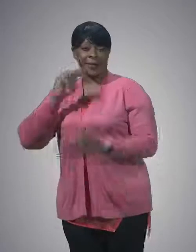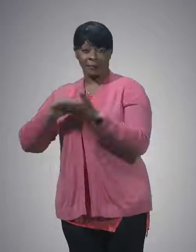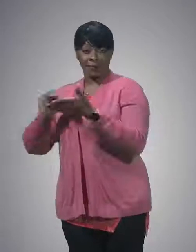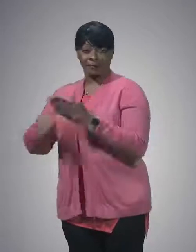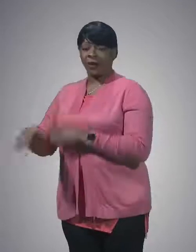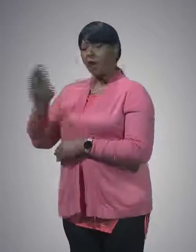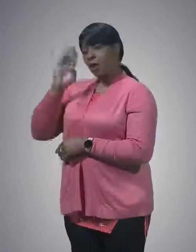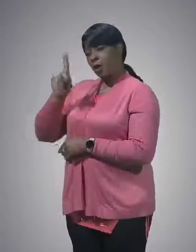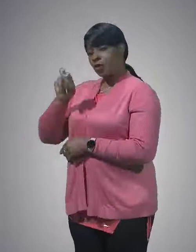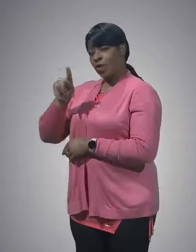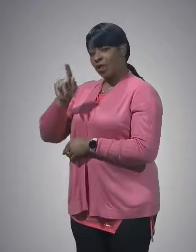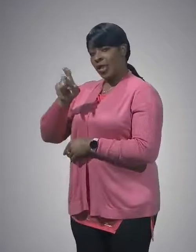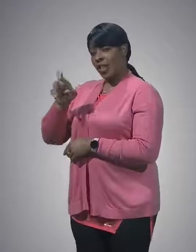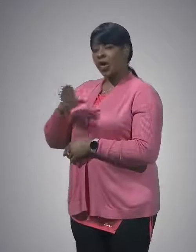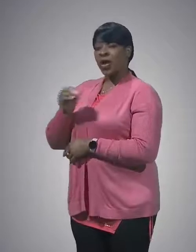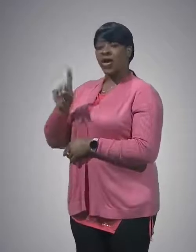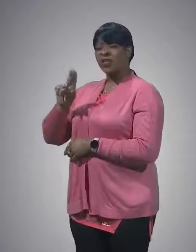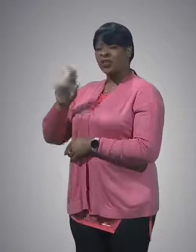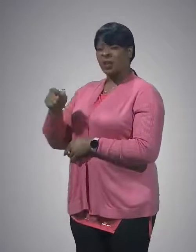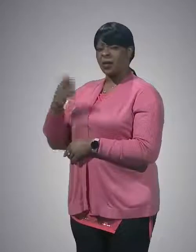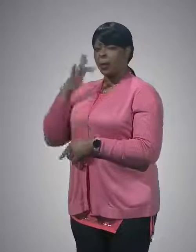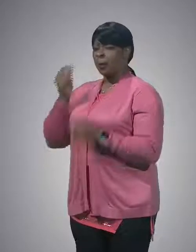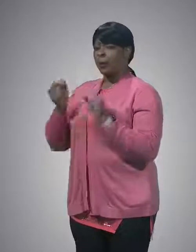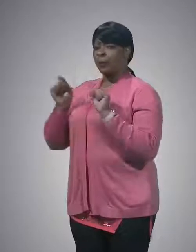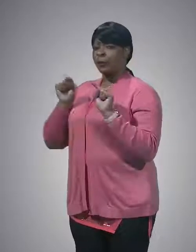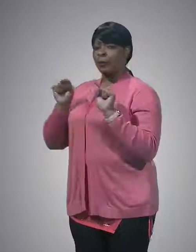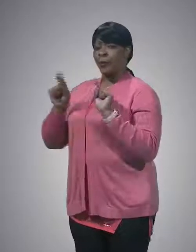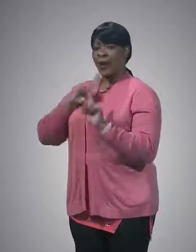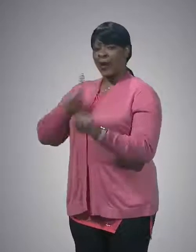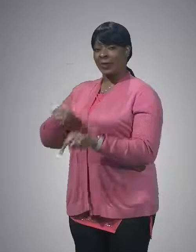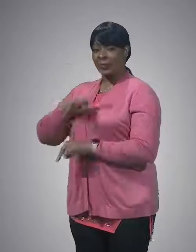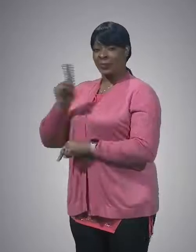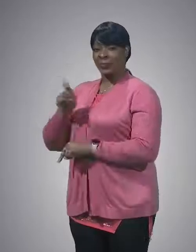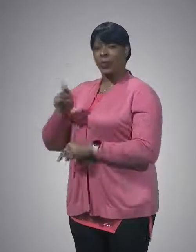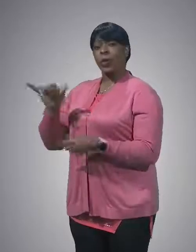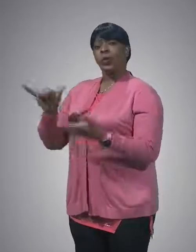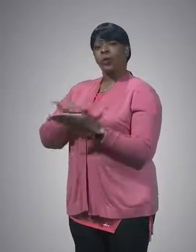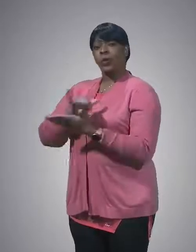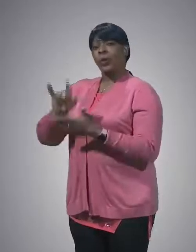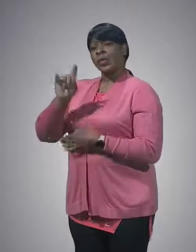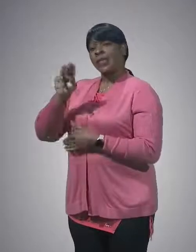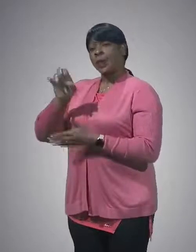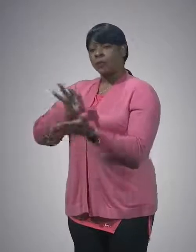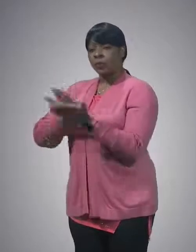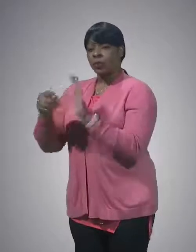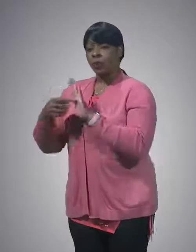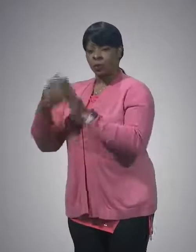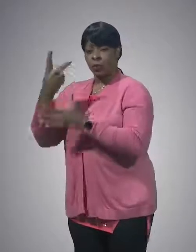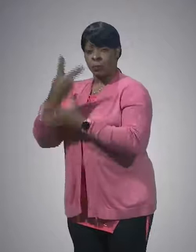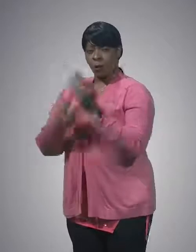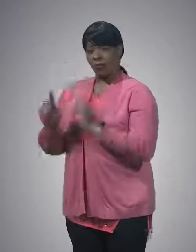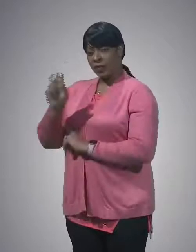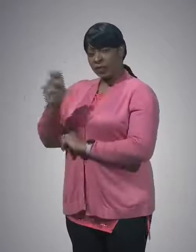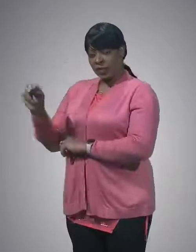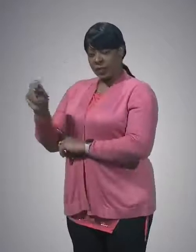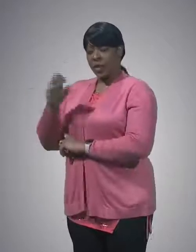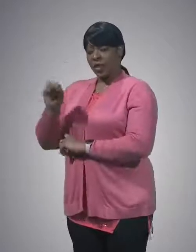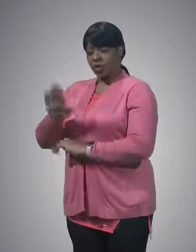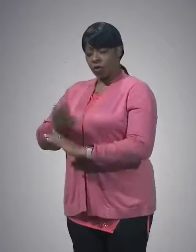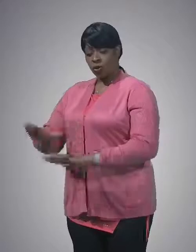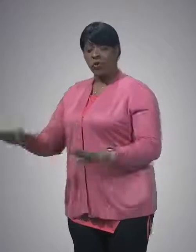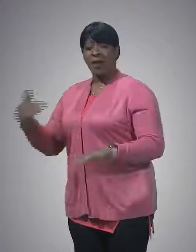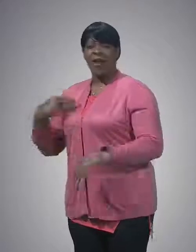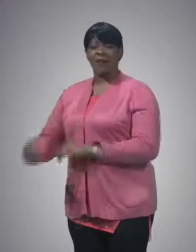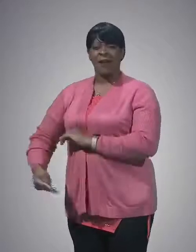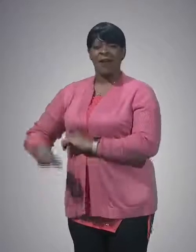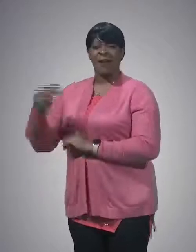Oh, Dr. Taylor and Doug, I don't know which, but the New York Times tracker shows that both Tennessee and its children have